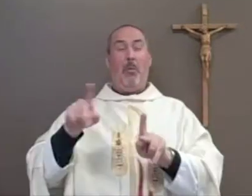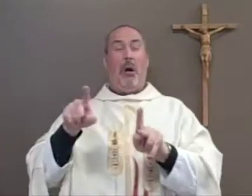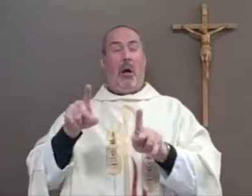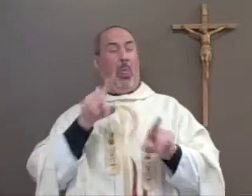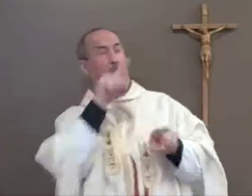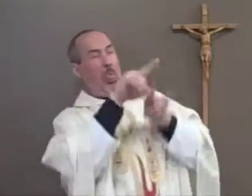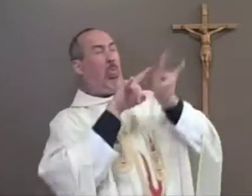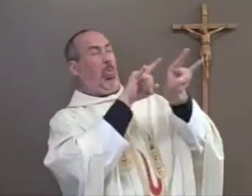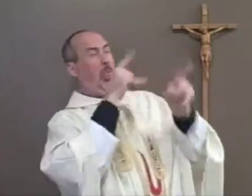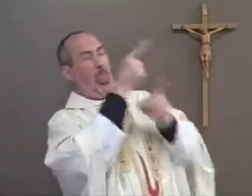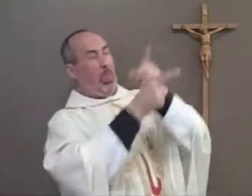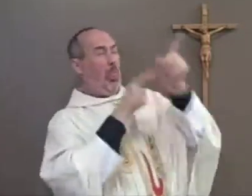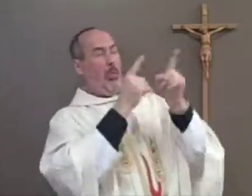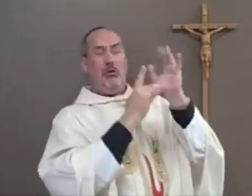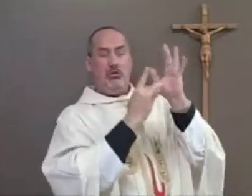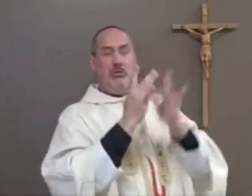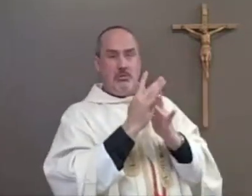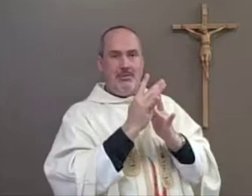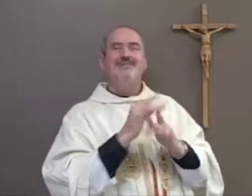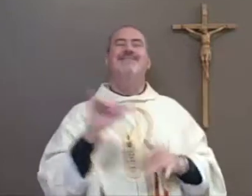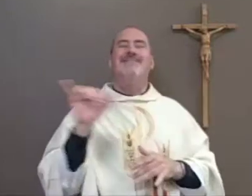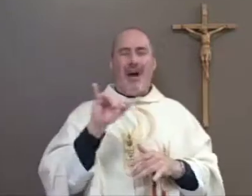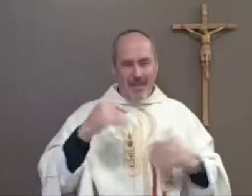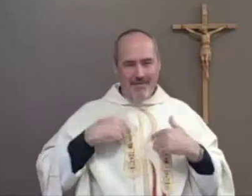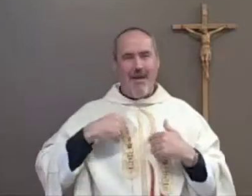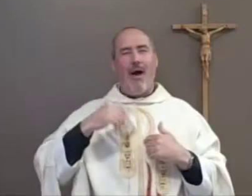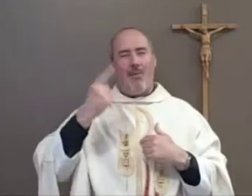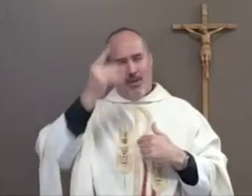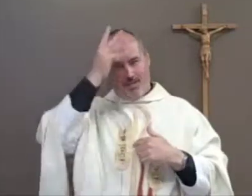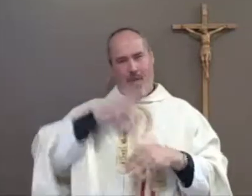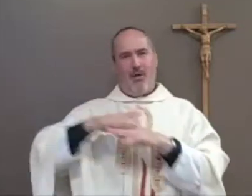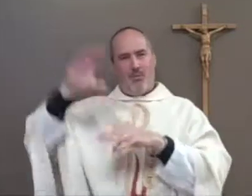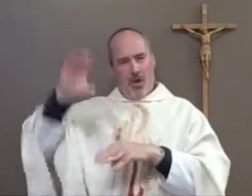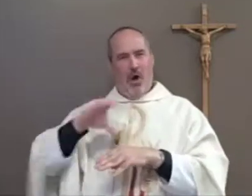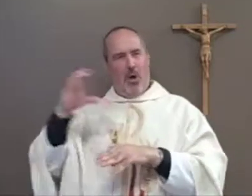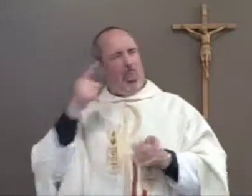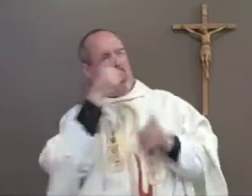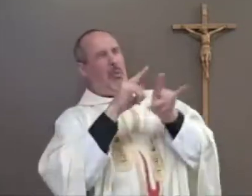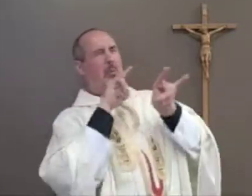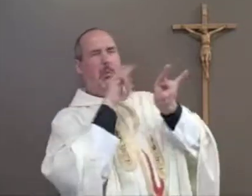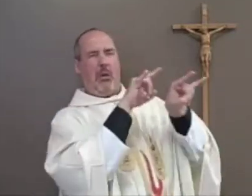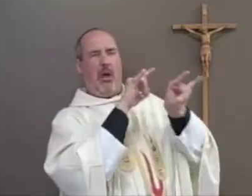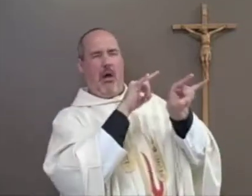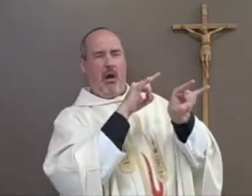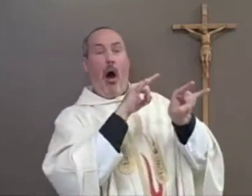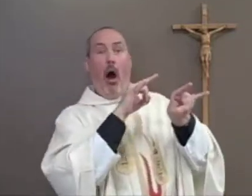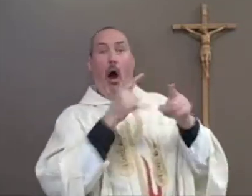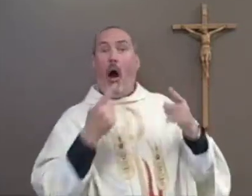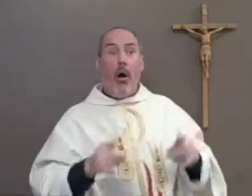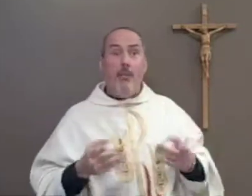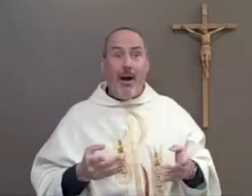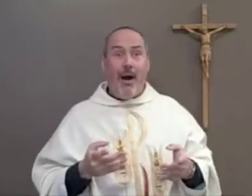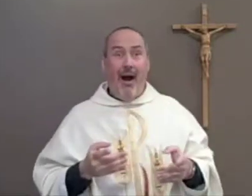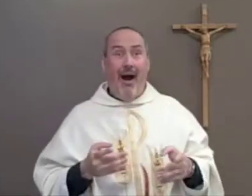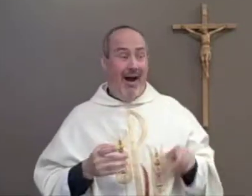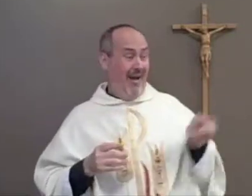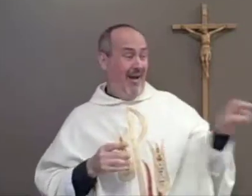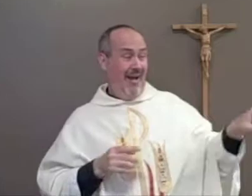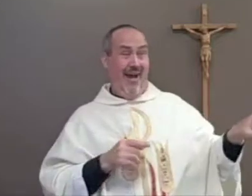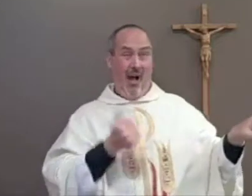People mocked and chided those people on the cross next to Jesus, as well as Jesus. And the one man on the cross even